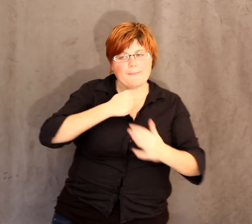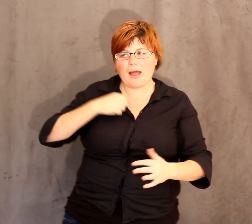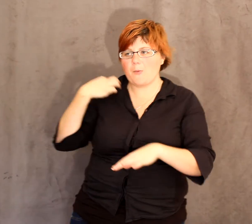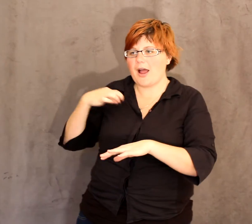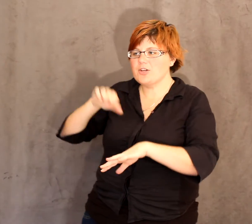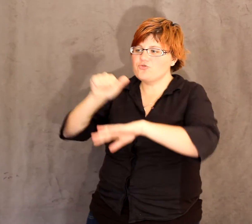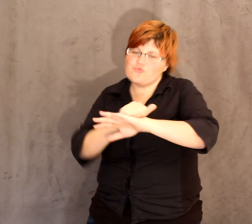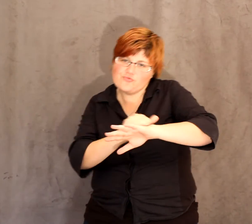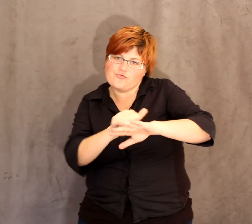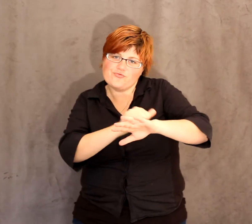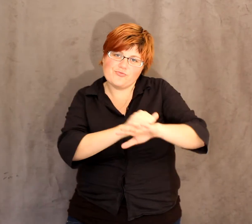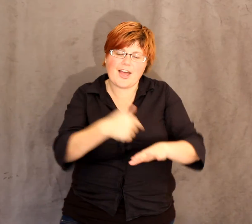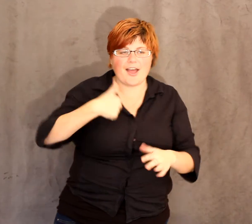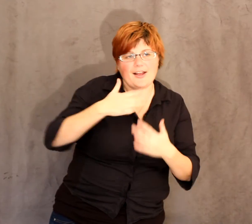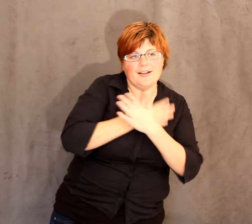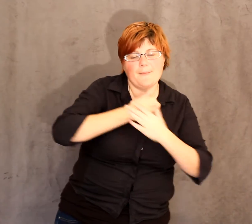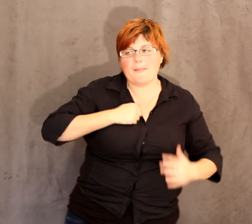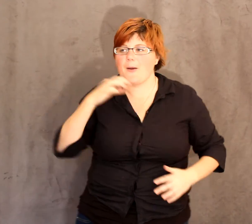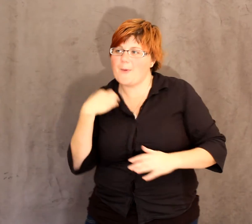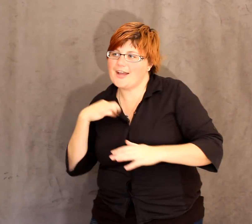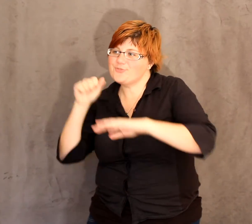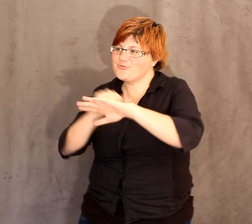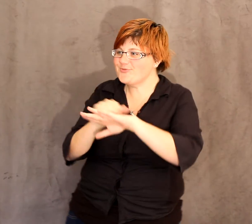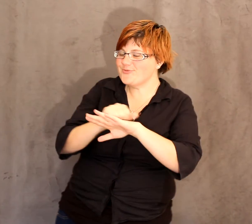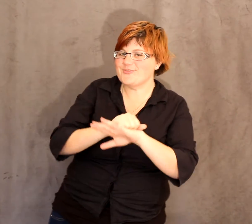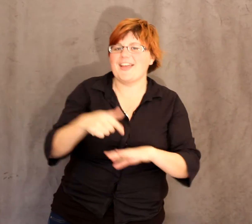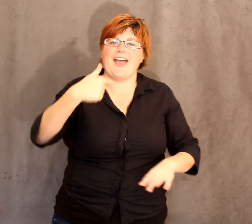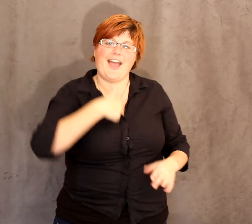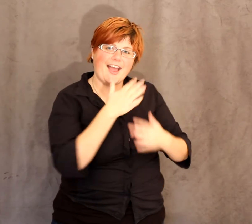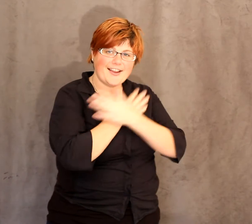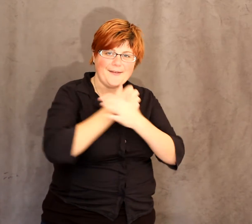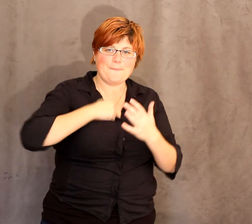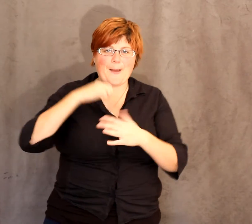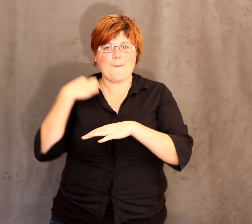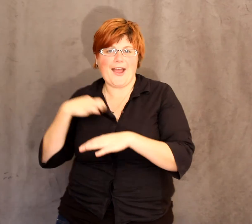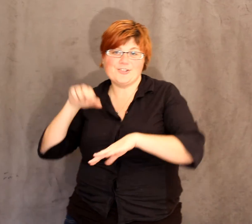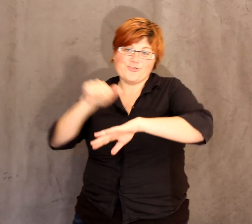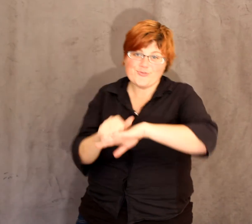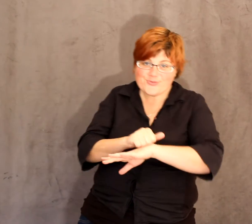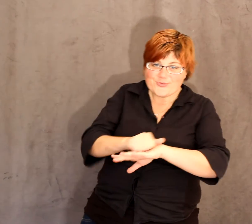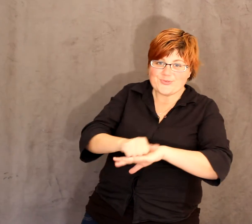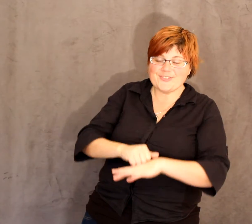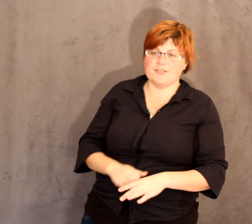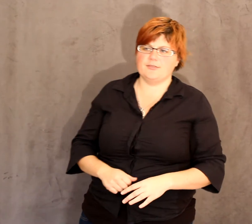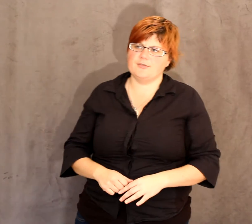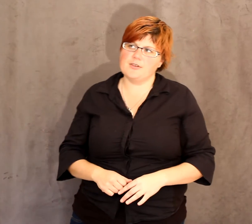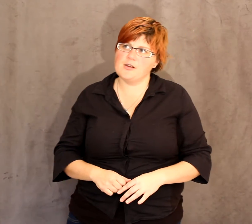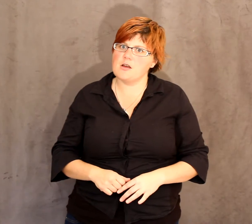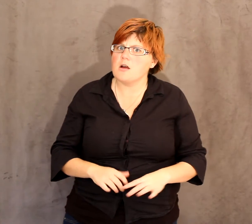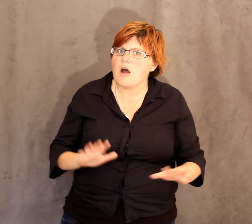my white shoes. I love my white shoes. I love my white shoes.